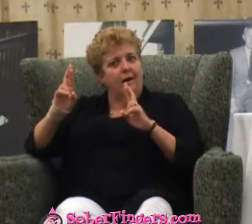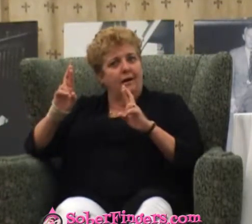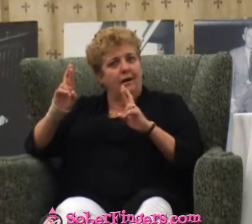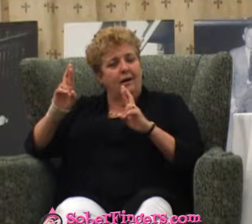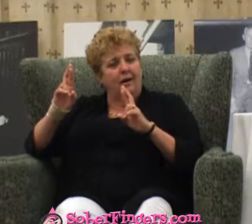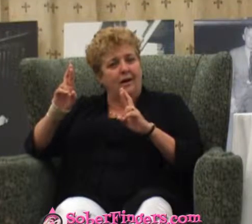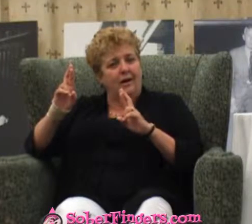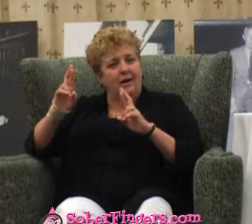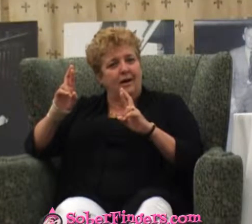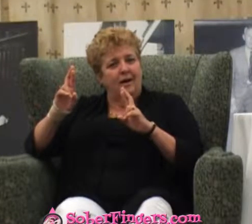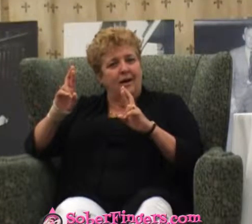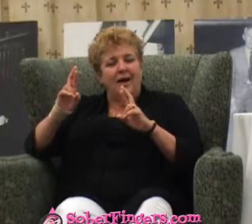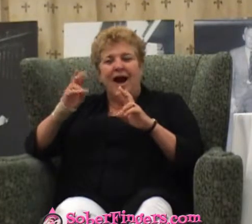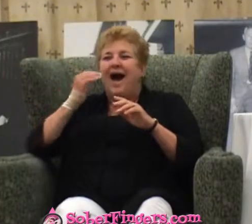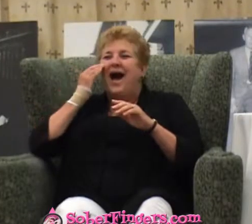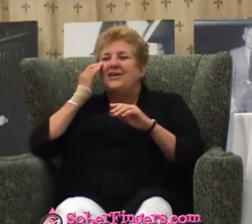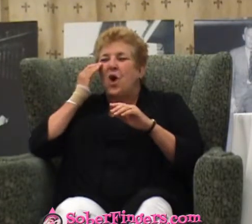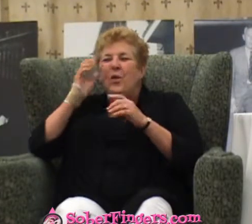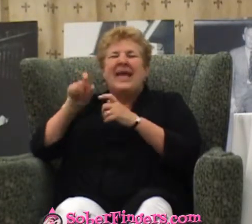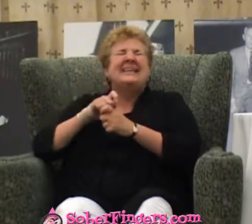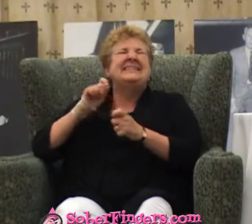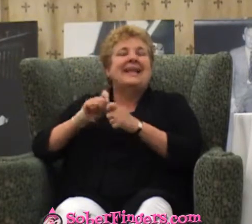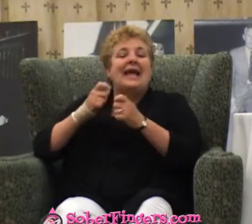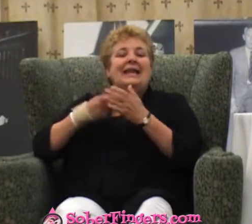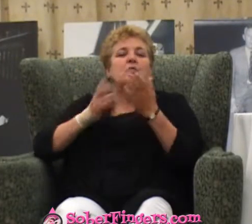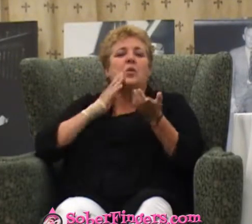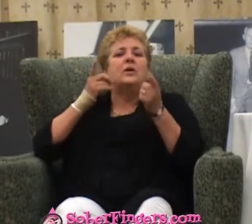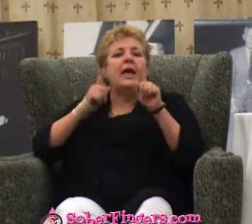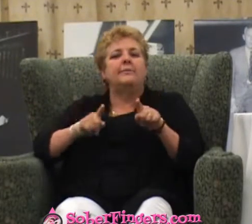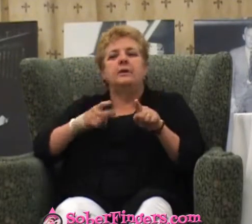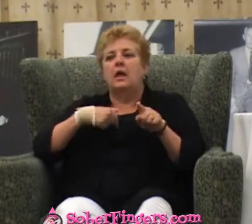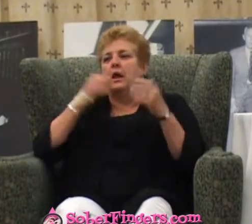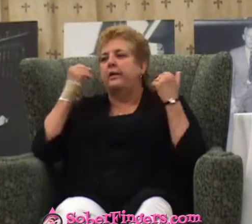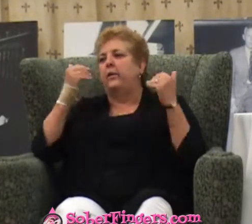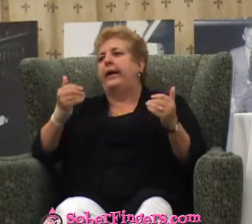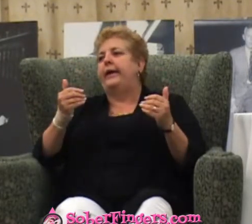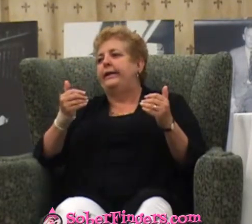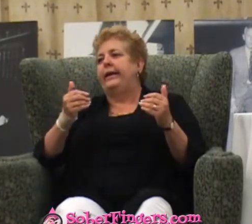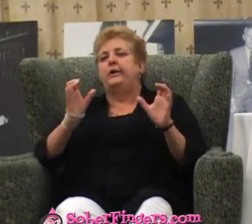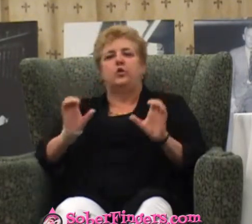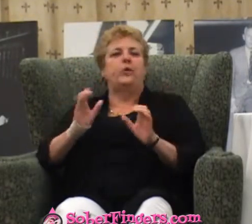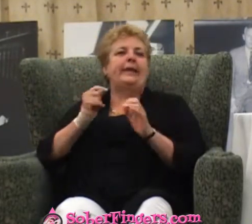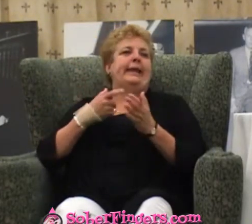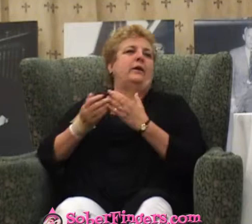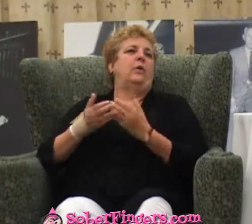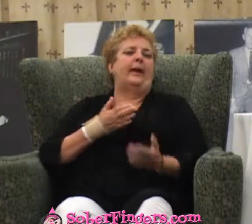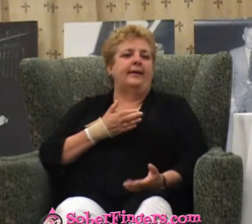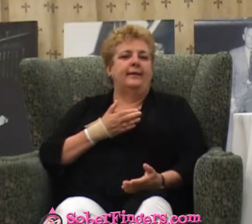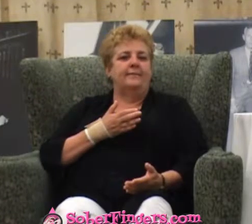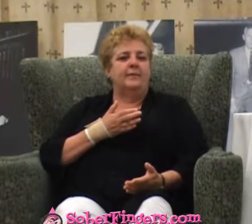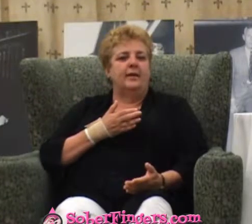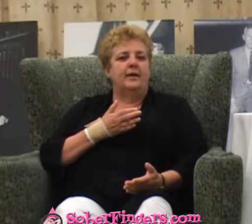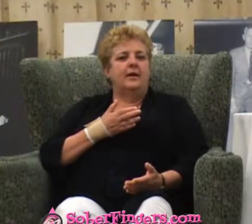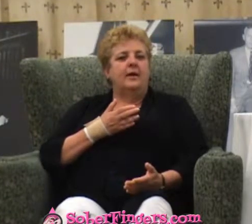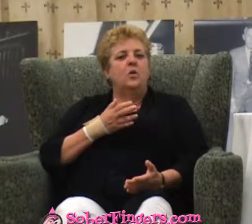But I know exactly what's going to happen and I do it anyway, which points back to what it really means to have lost the power of